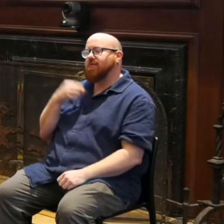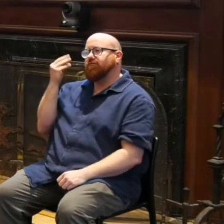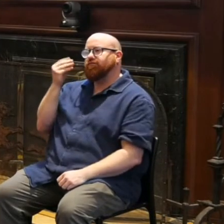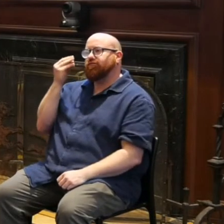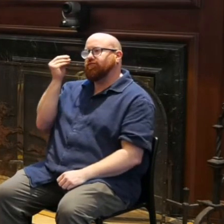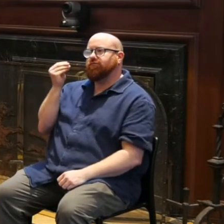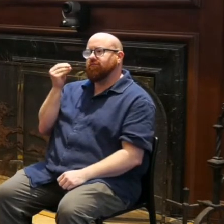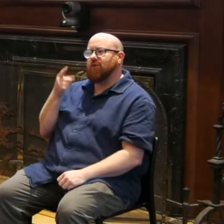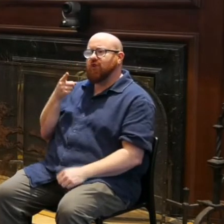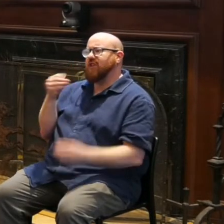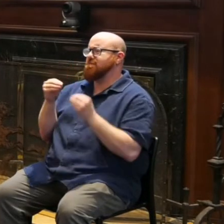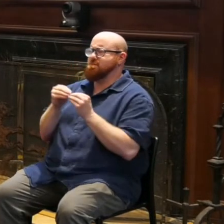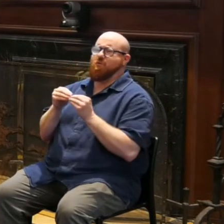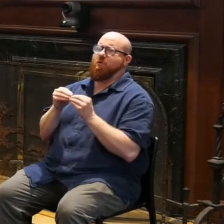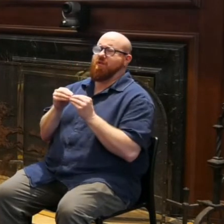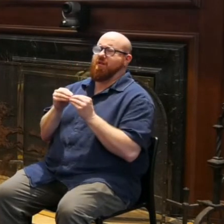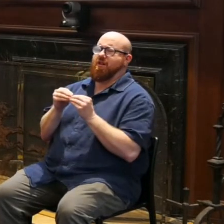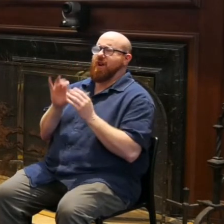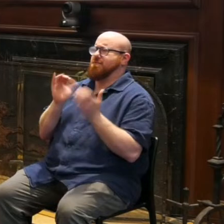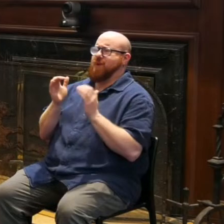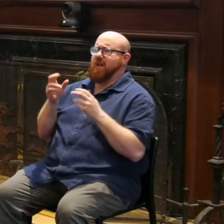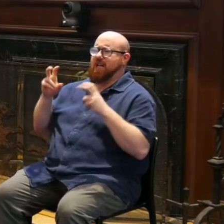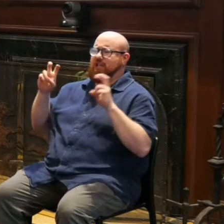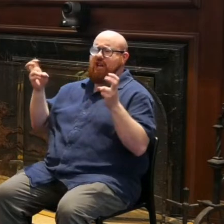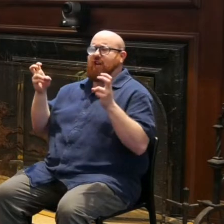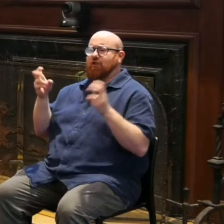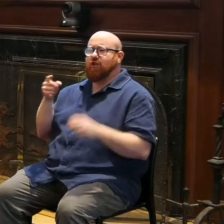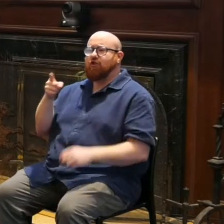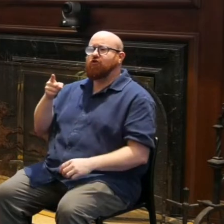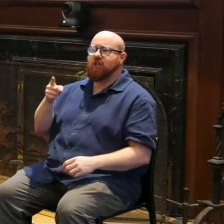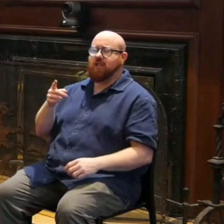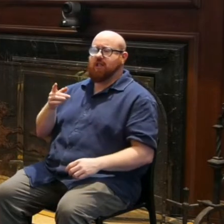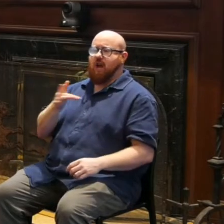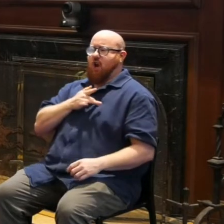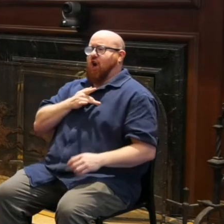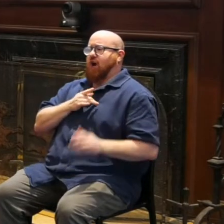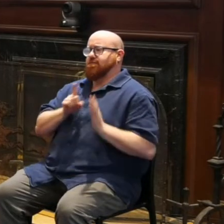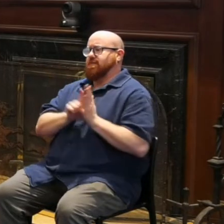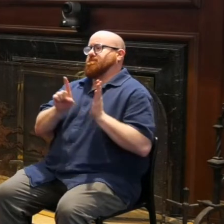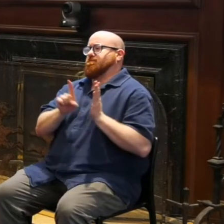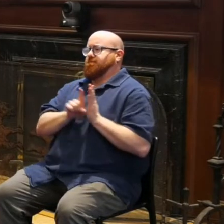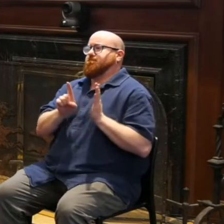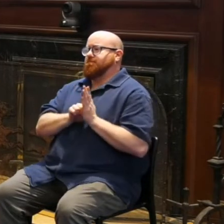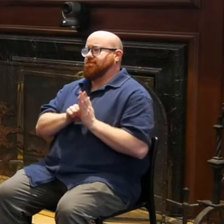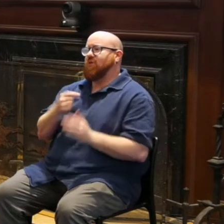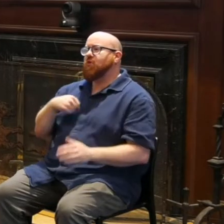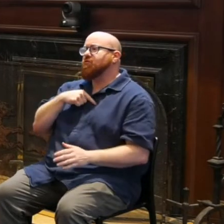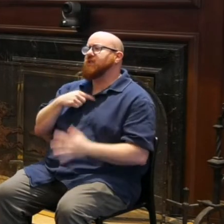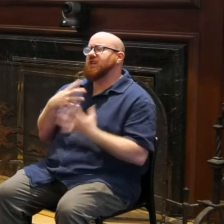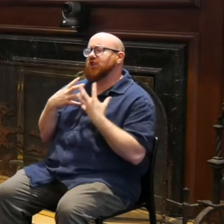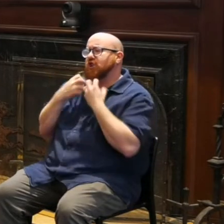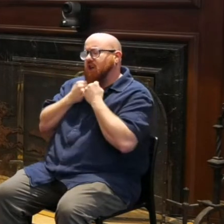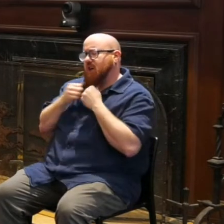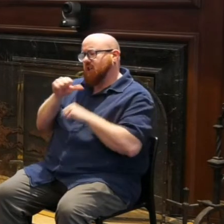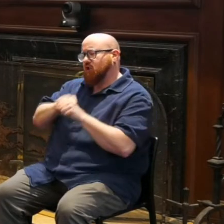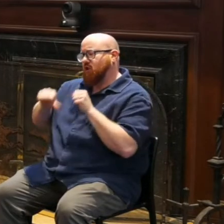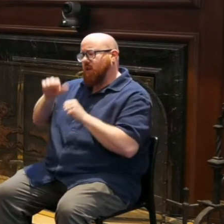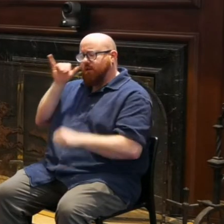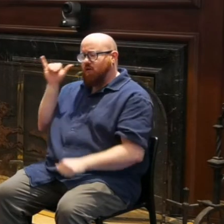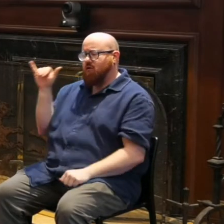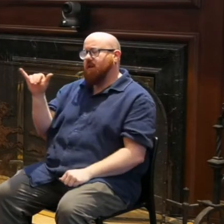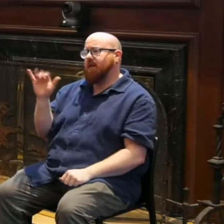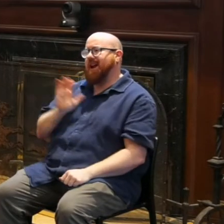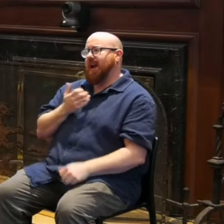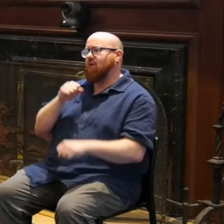She's more than a title. She's a beating heart. We cherish her forever, our rock, our